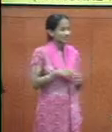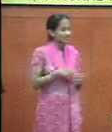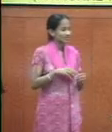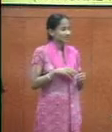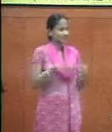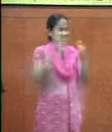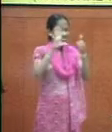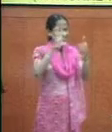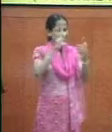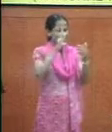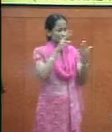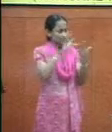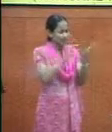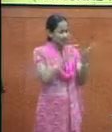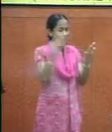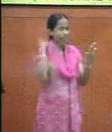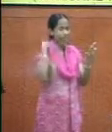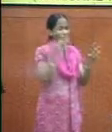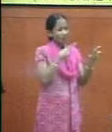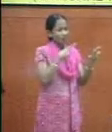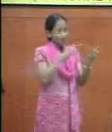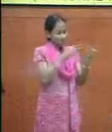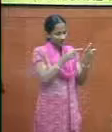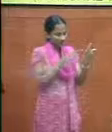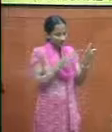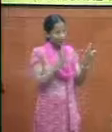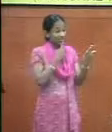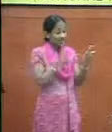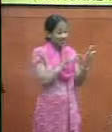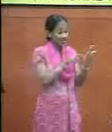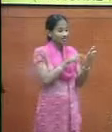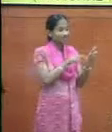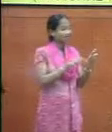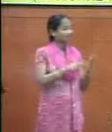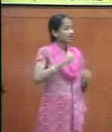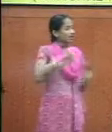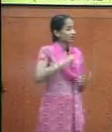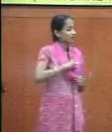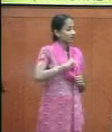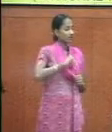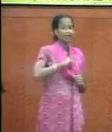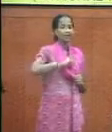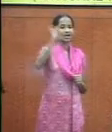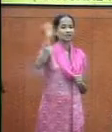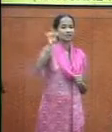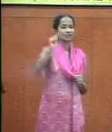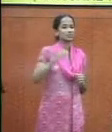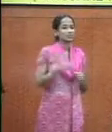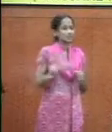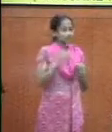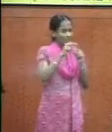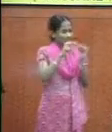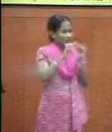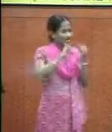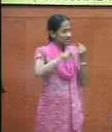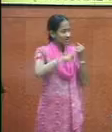reading section 62 in context of these powers, and the fact that it says that he has the right to pass an order. The act specifies